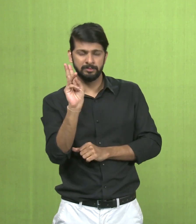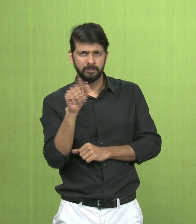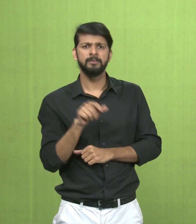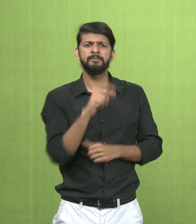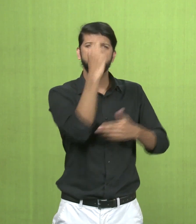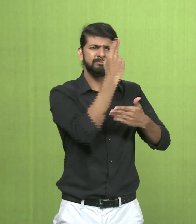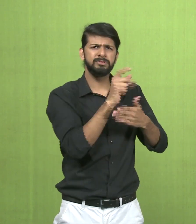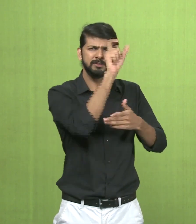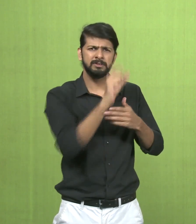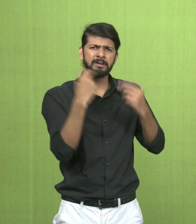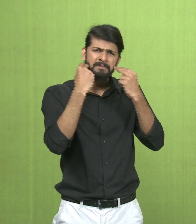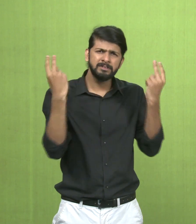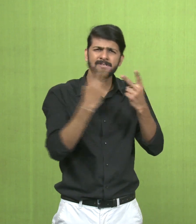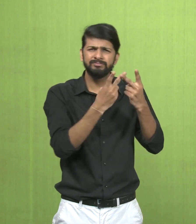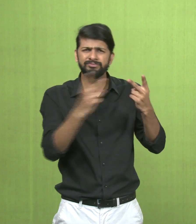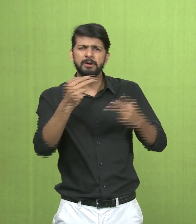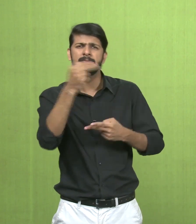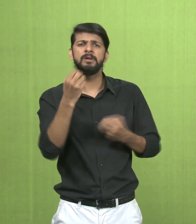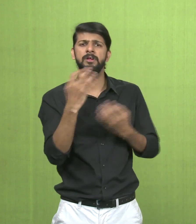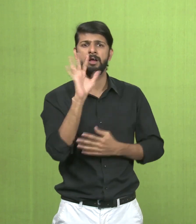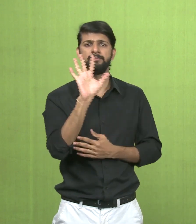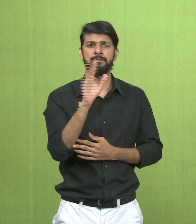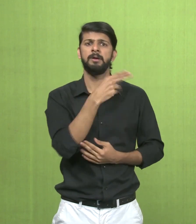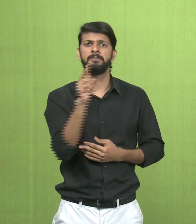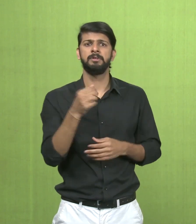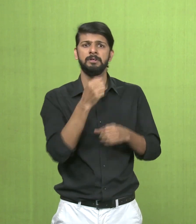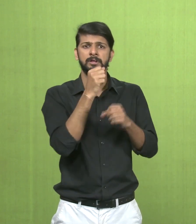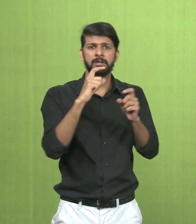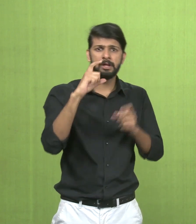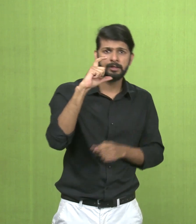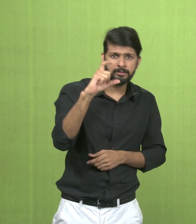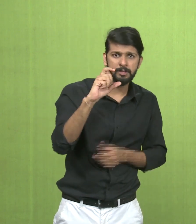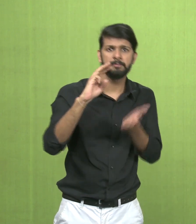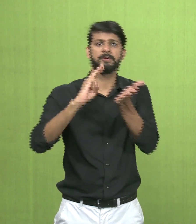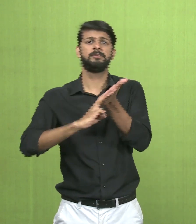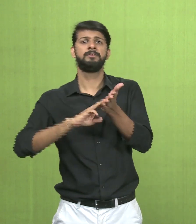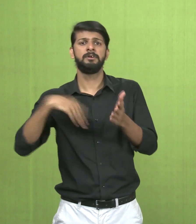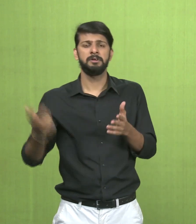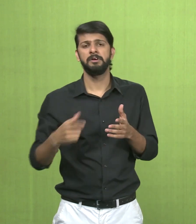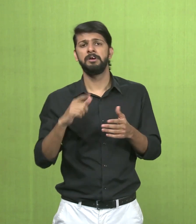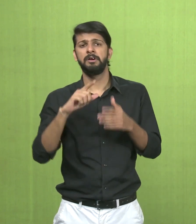Answer number 3. 5 famous artists of landscape paintings: Claude